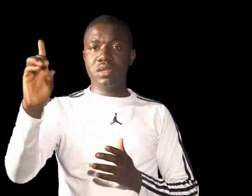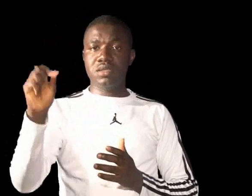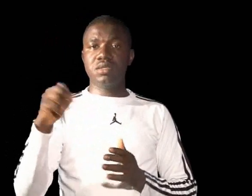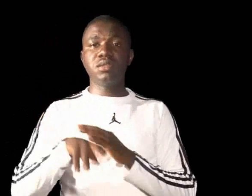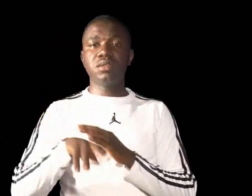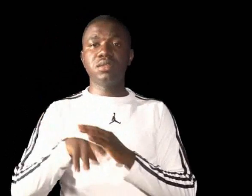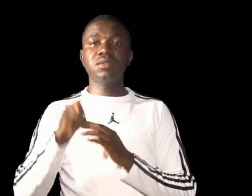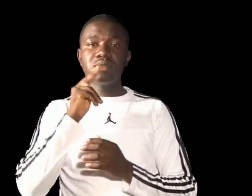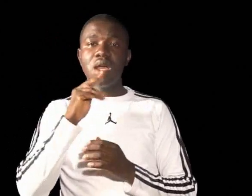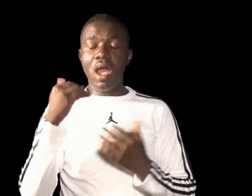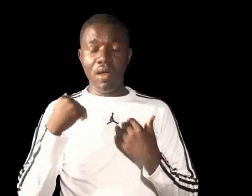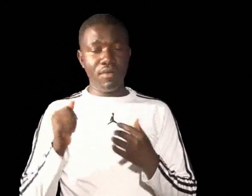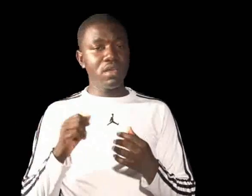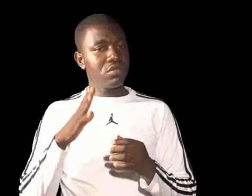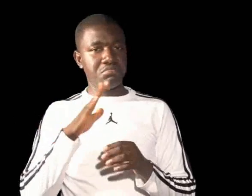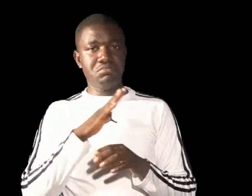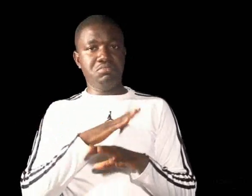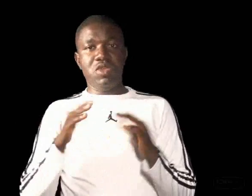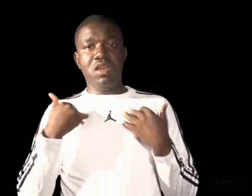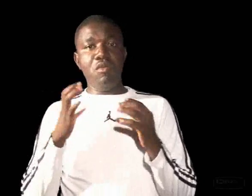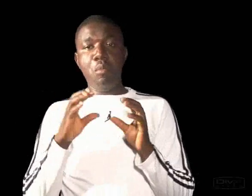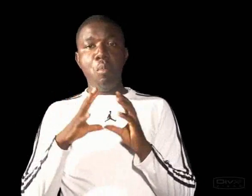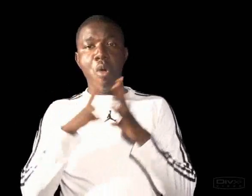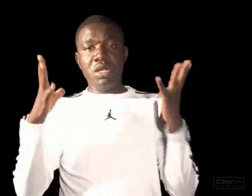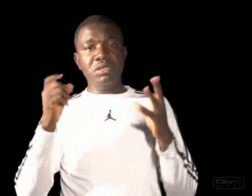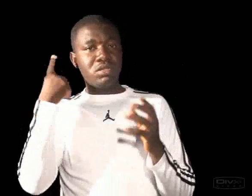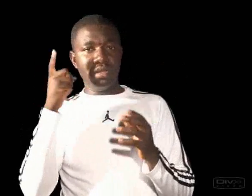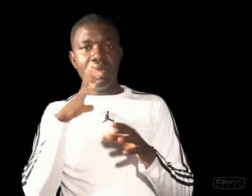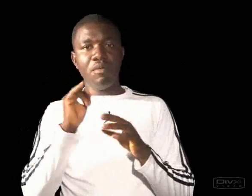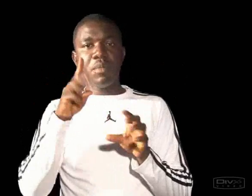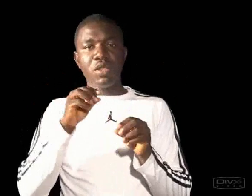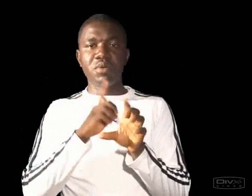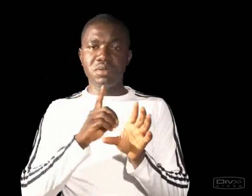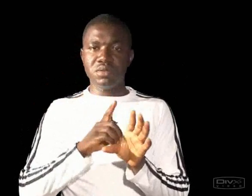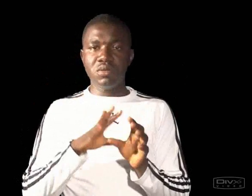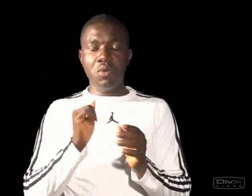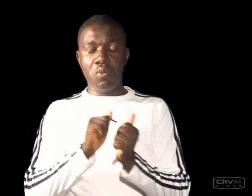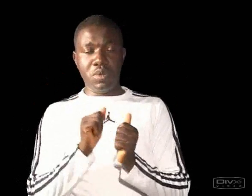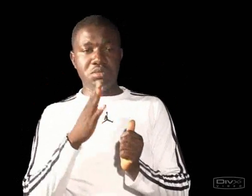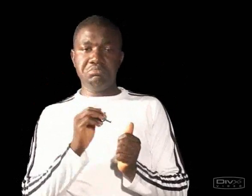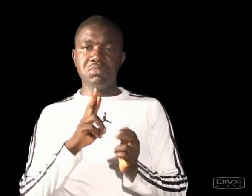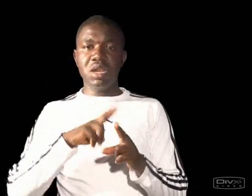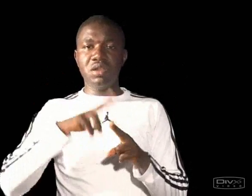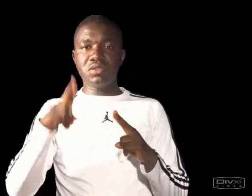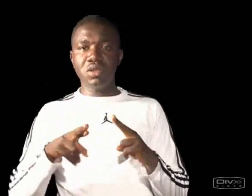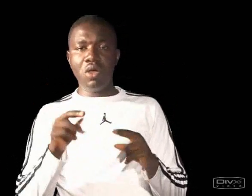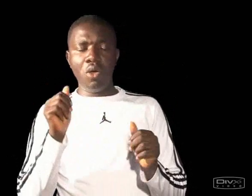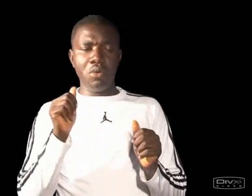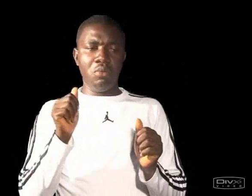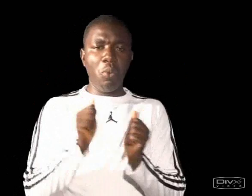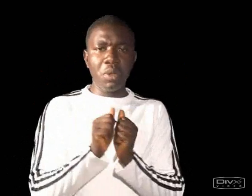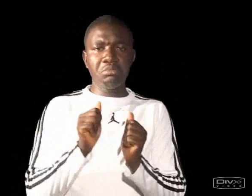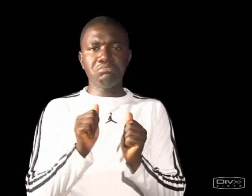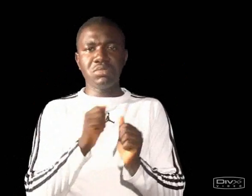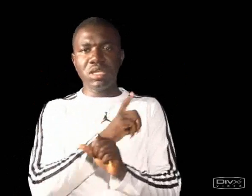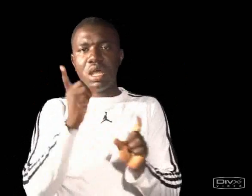clear understanding of the social model of disability, which in turn results in the adoption of inappropriate advocacy and